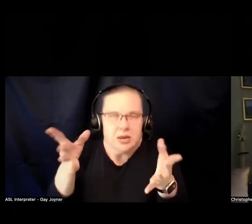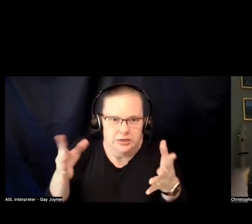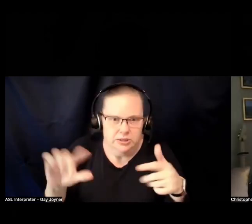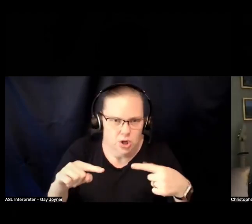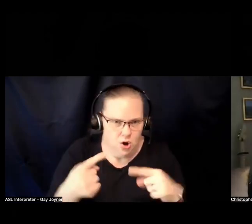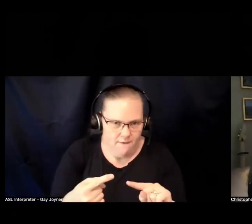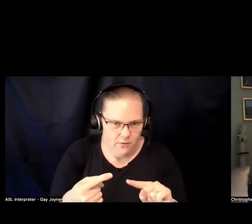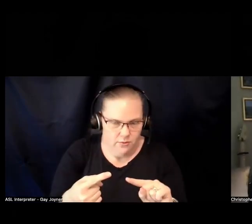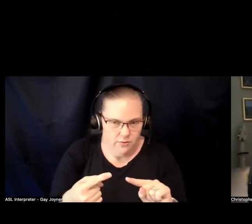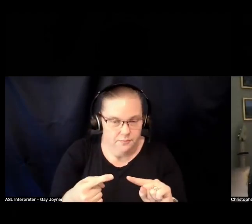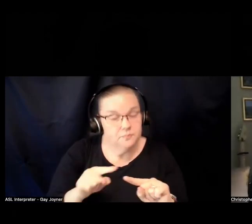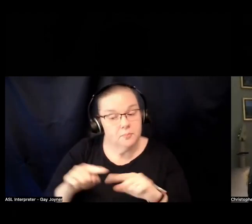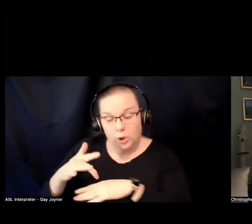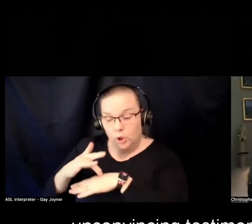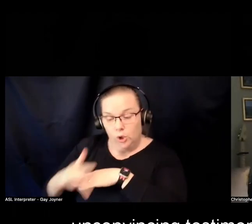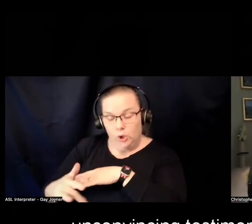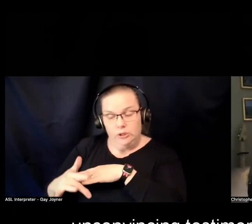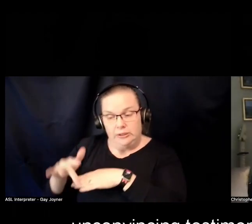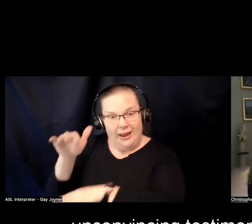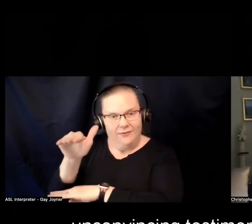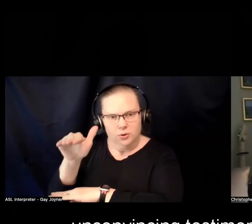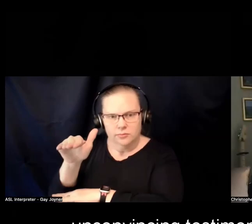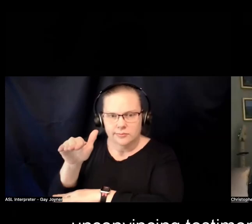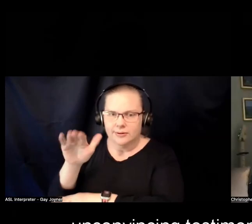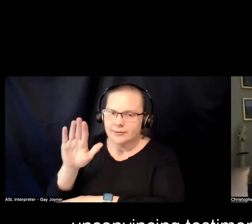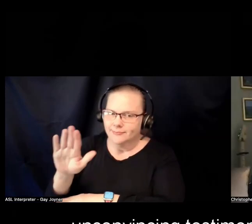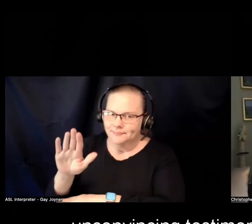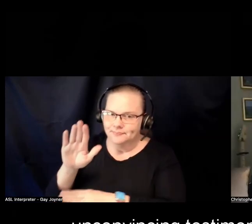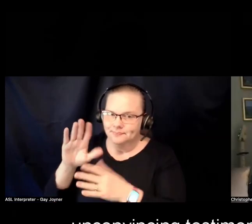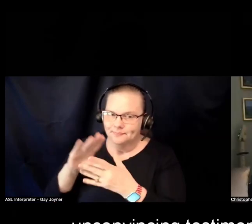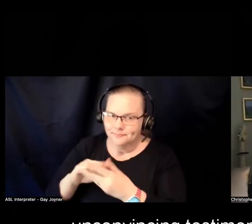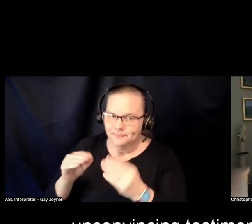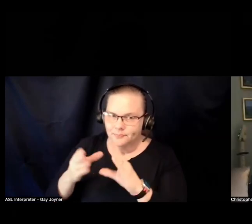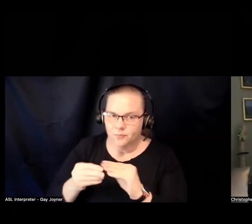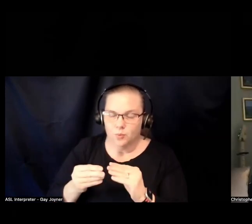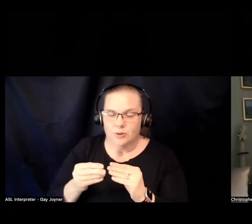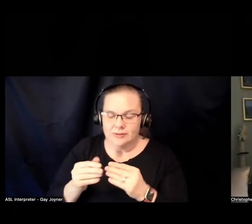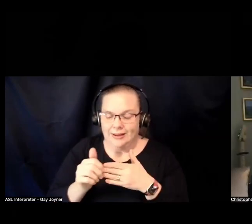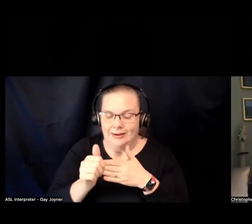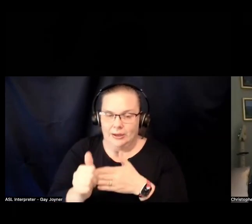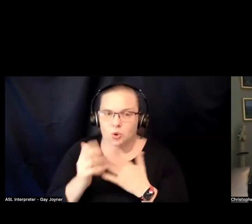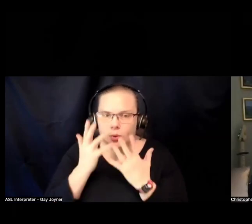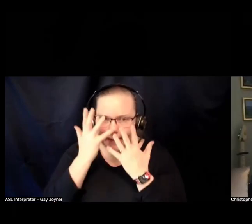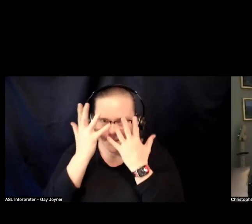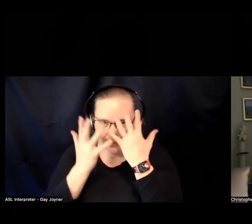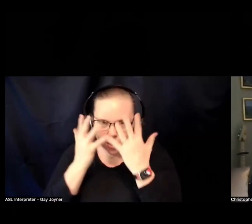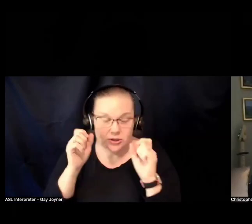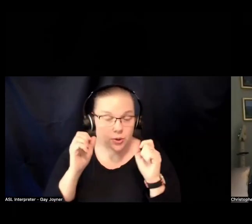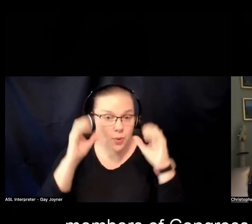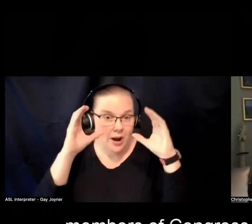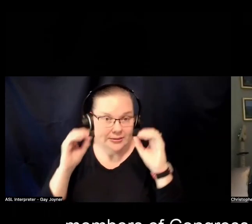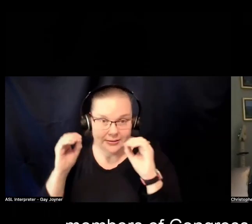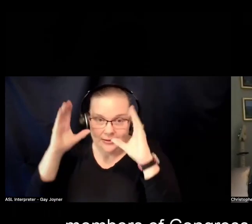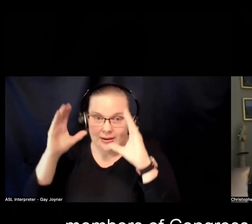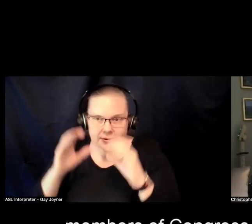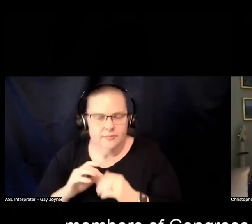By the early afternoon, DeSola's unconvincing testimony was leading to embarrassing surprises. Asked whether he had met with any